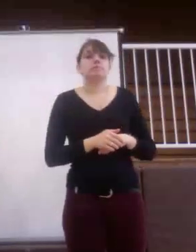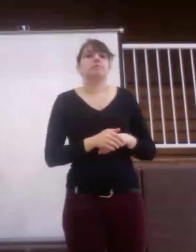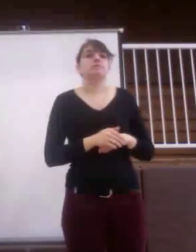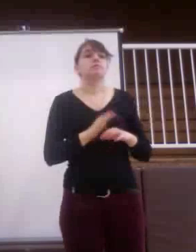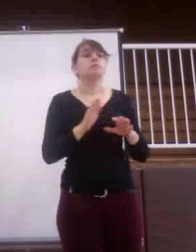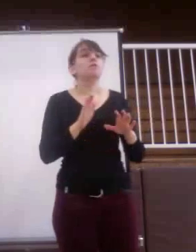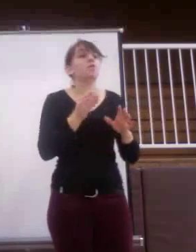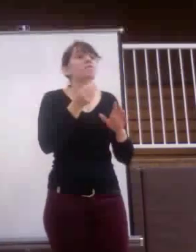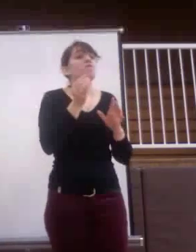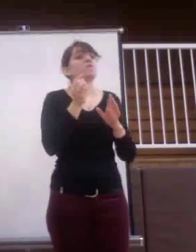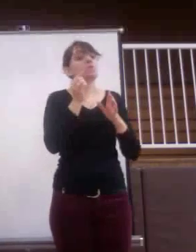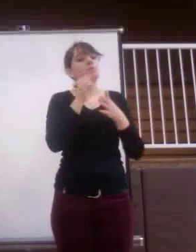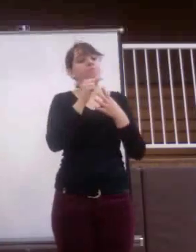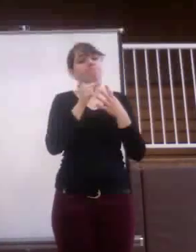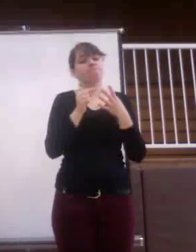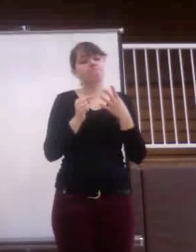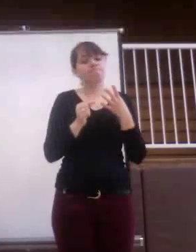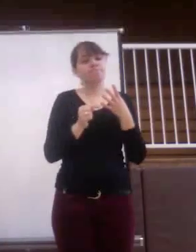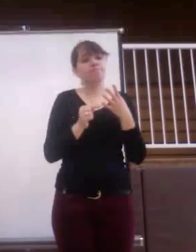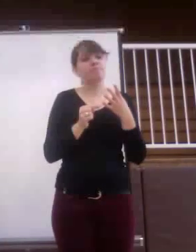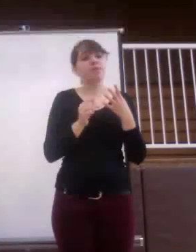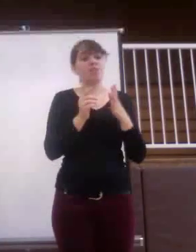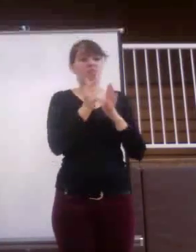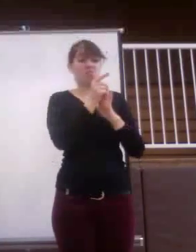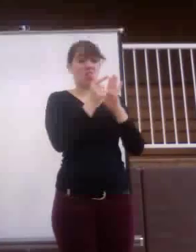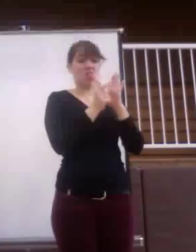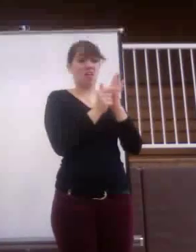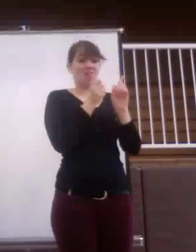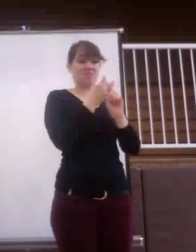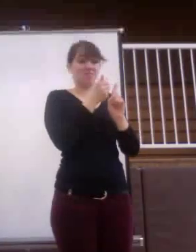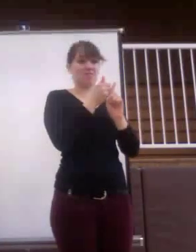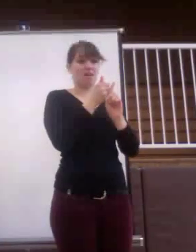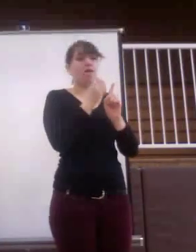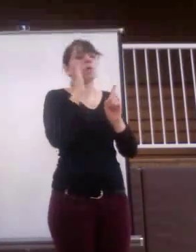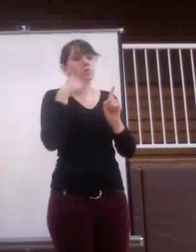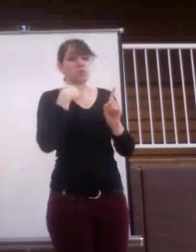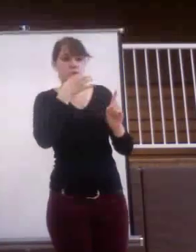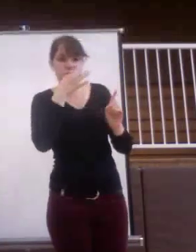Just a few points about the law itself before I finish.